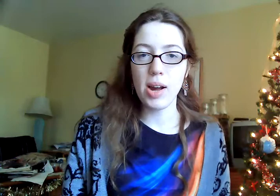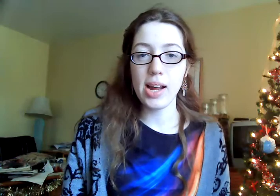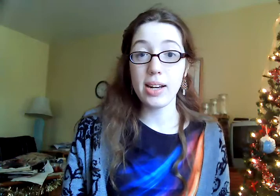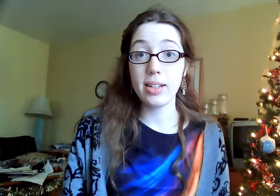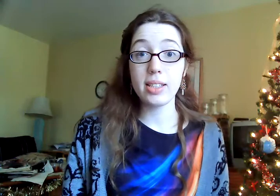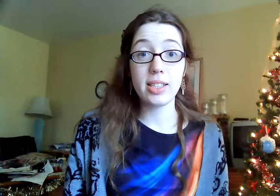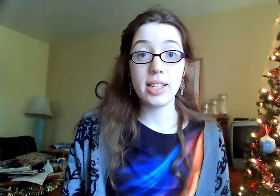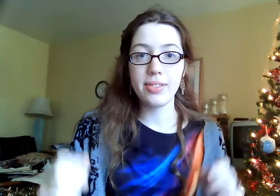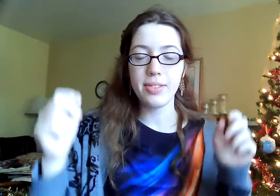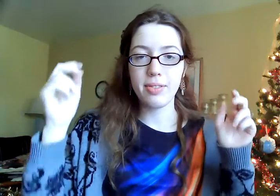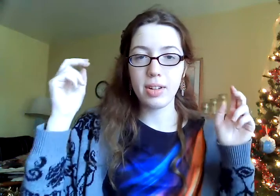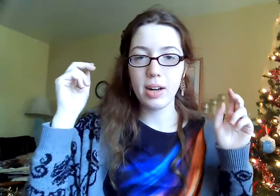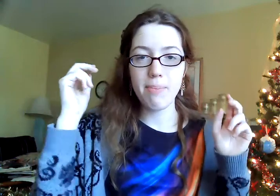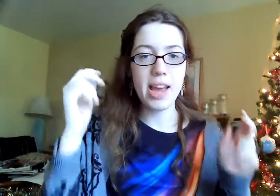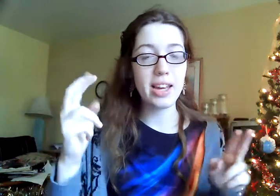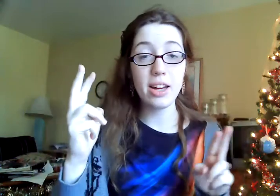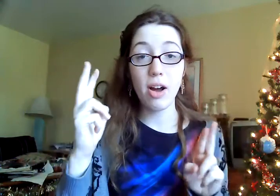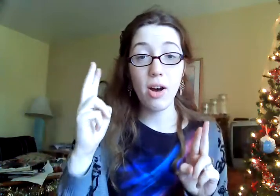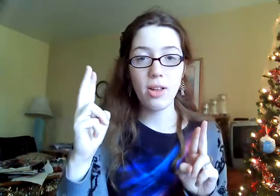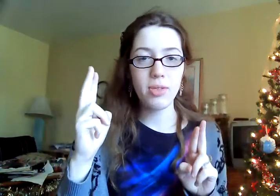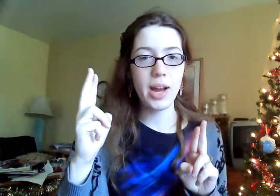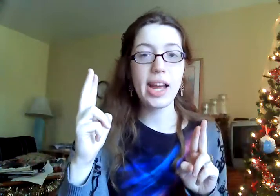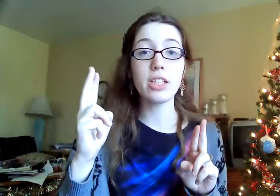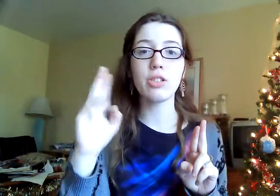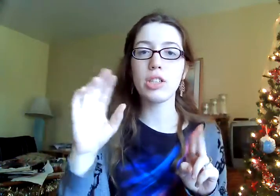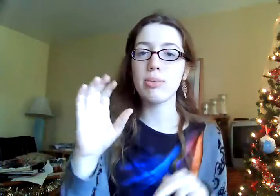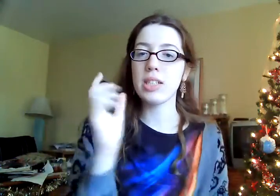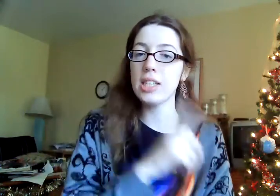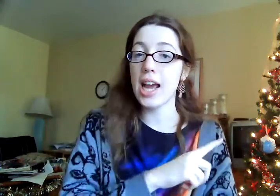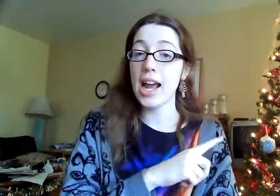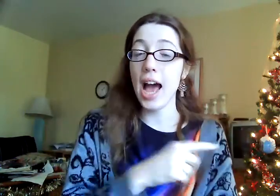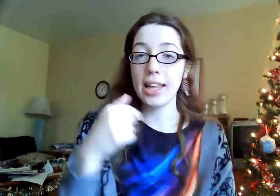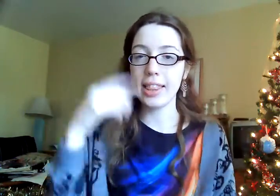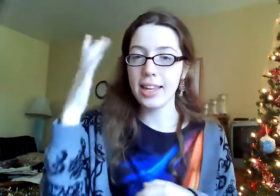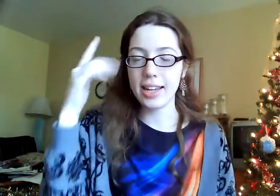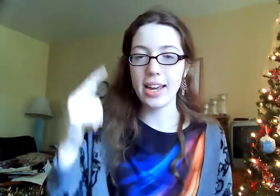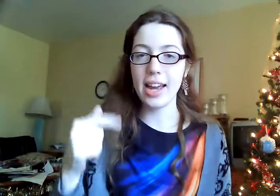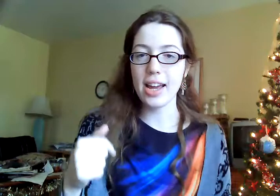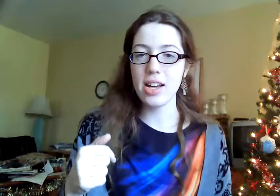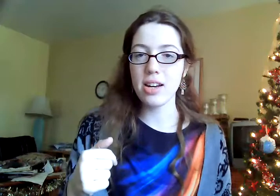and let's see if I'm gonna make it all the way to Christmas Day. I think I can.